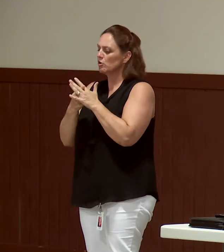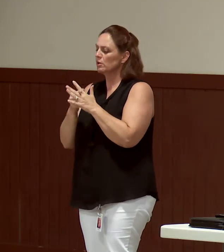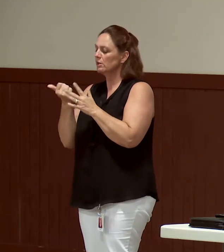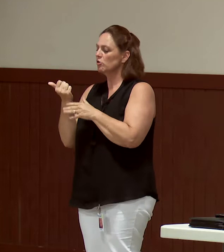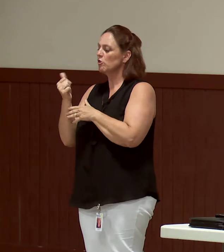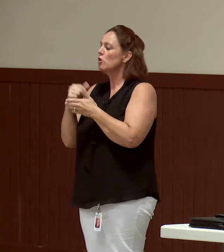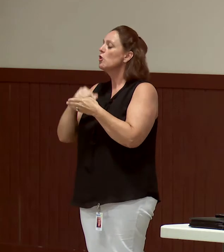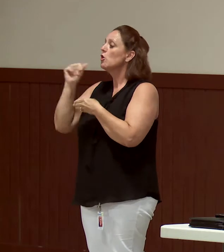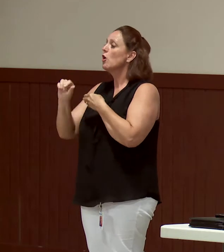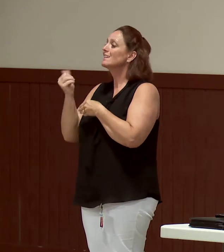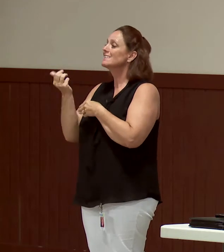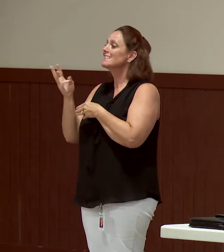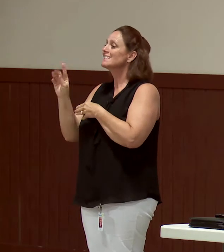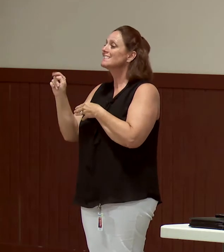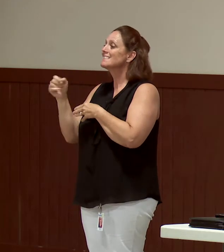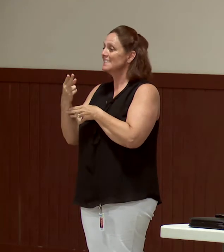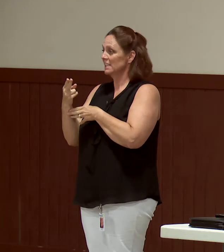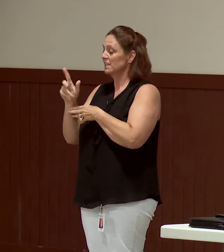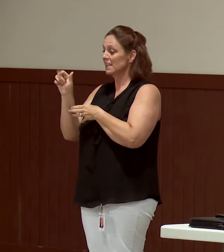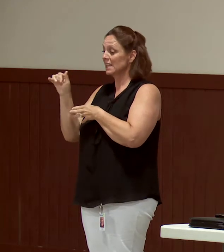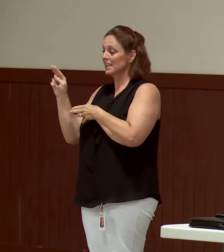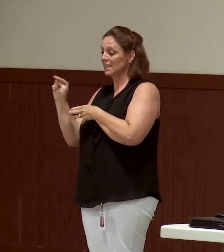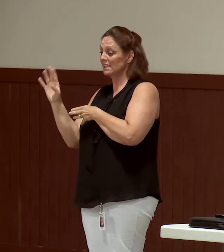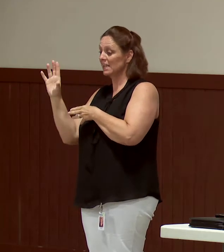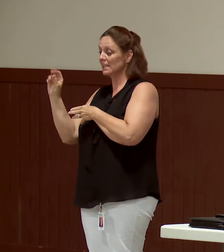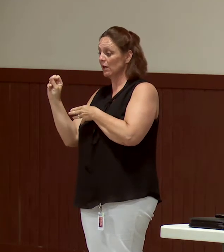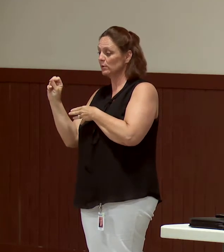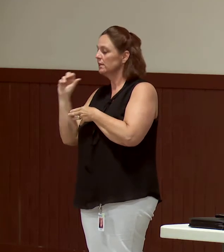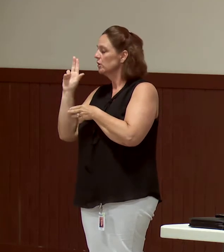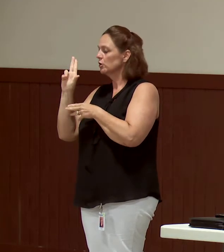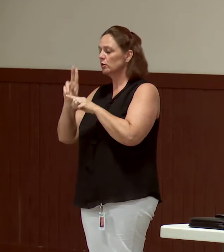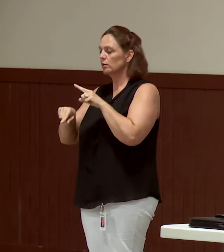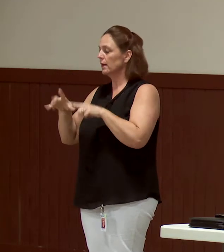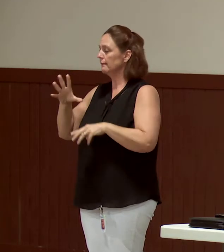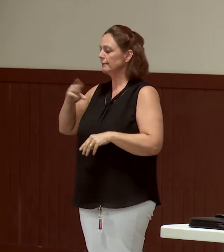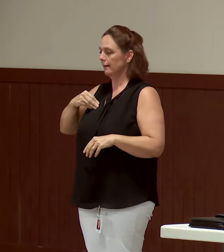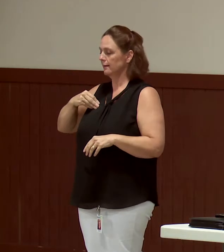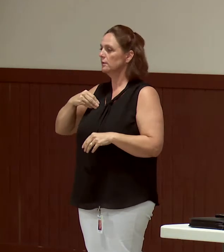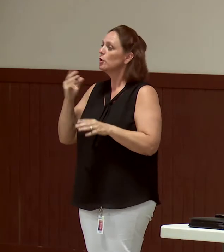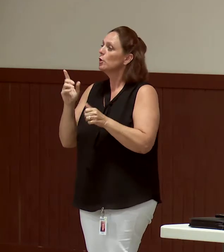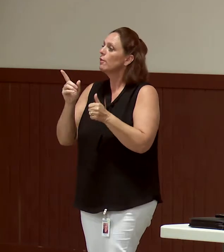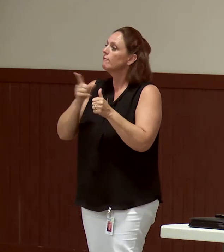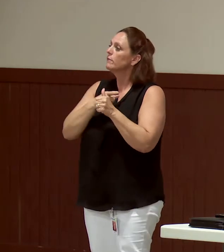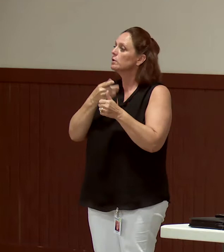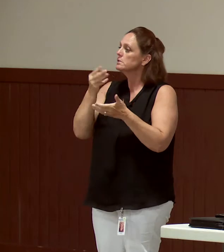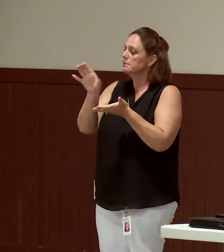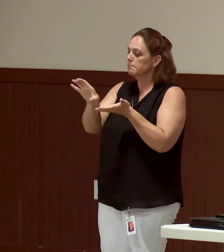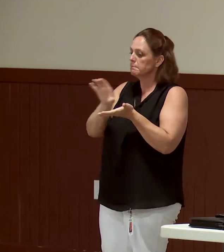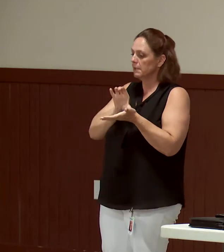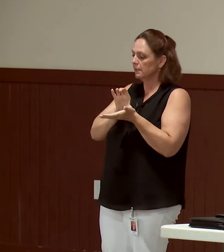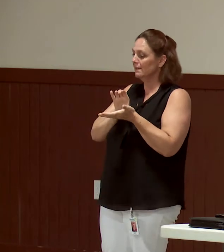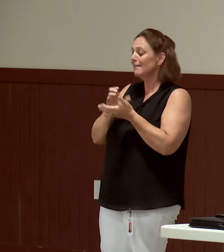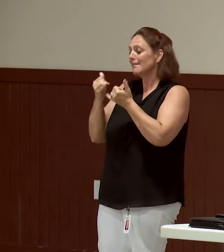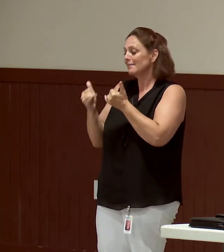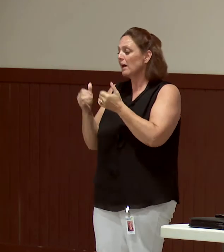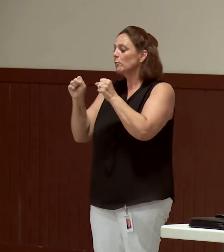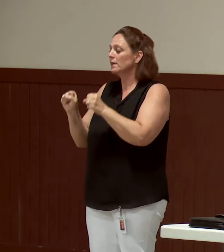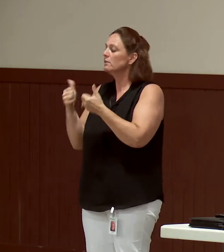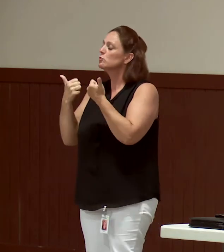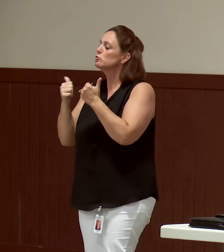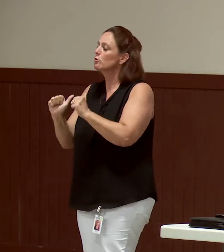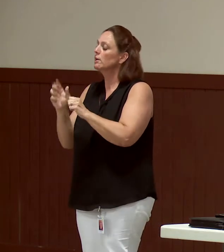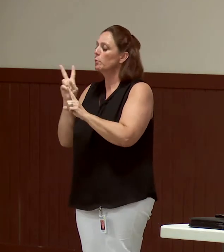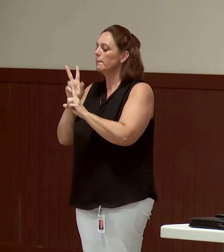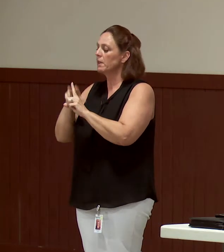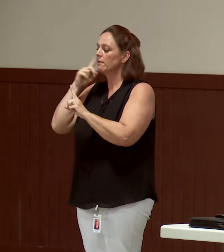Linn County residents were no longer eligible for the first round. However, the state is able to refer interested